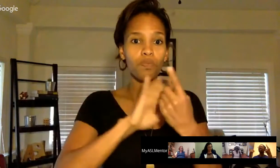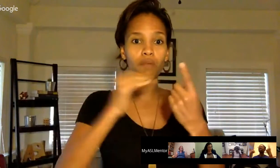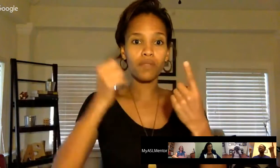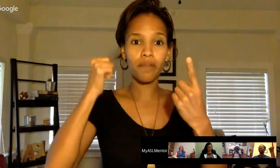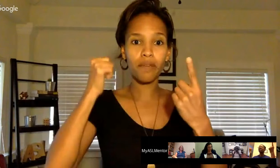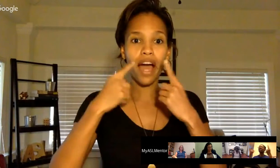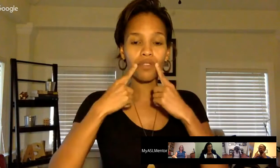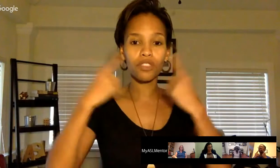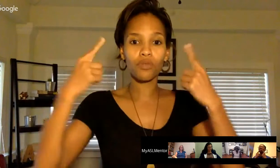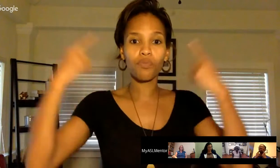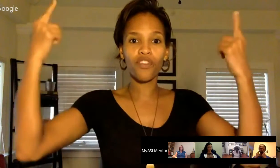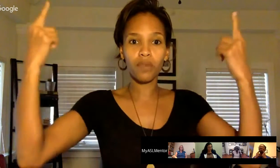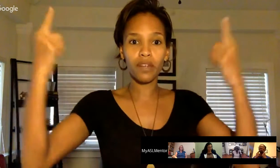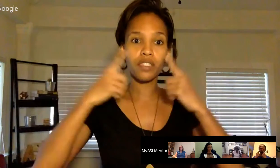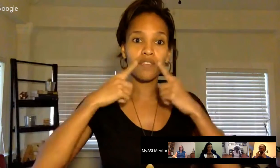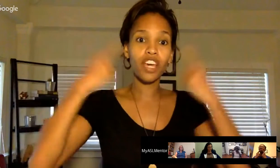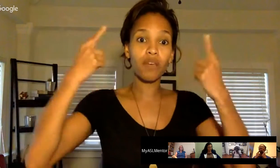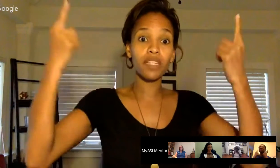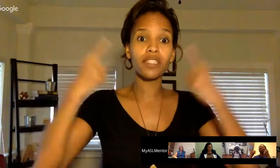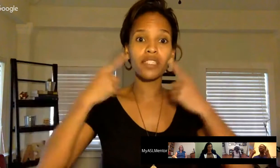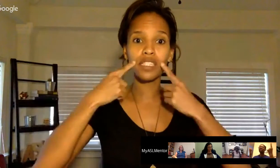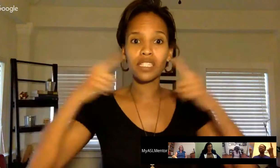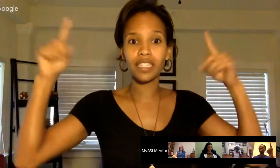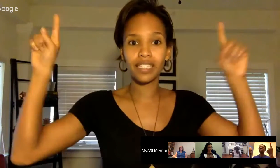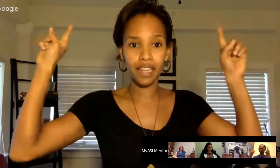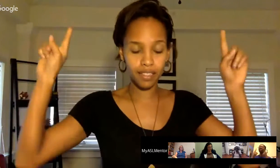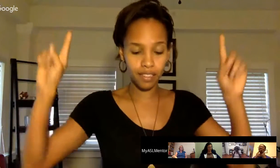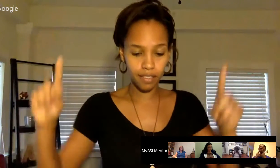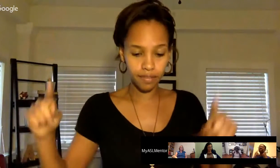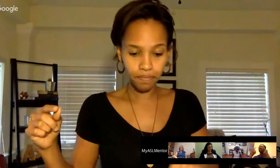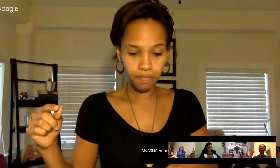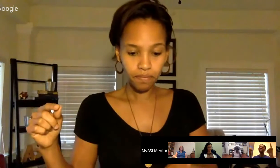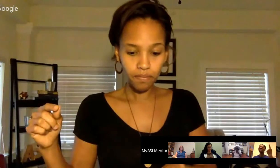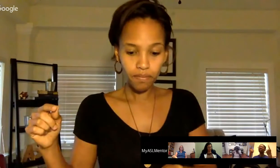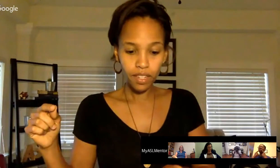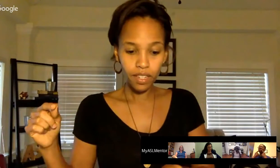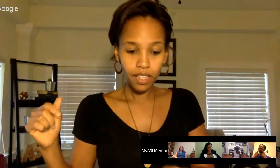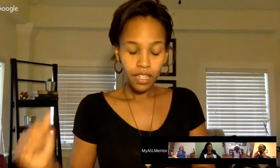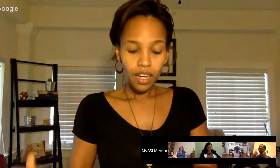Your palms stay backwards, famous, success.